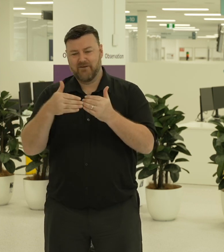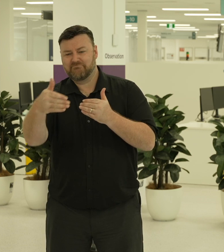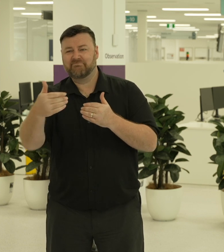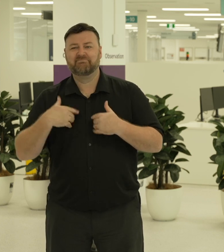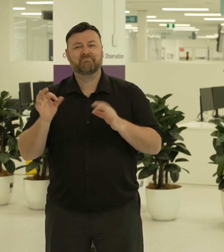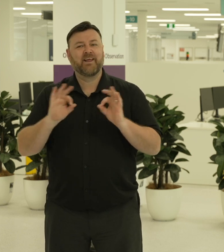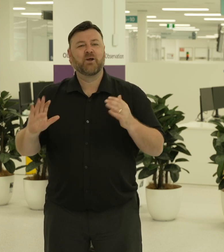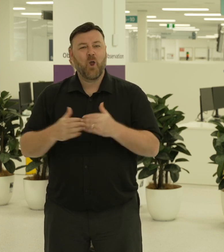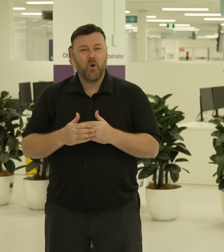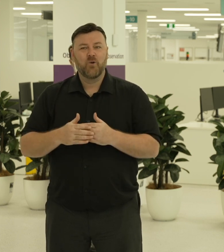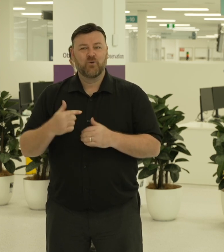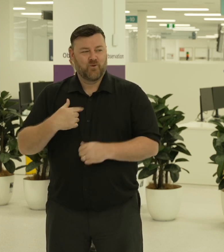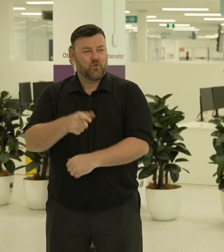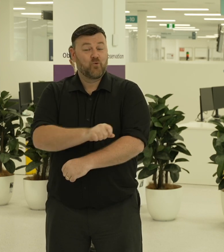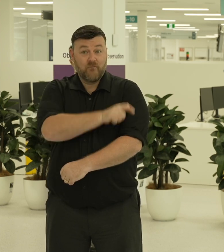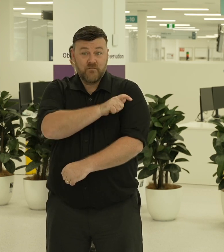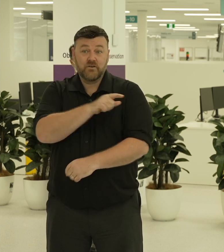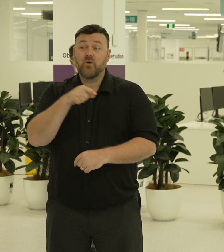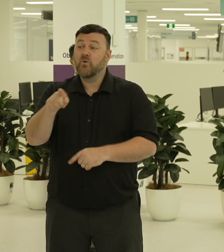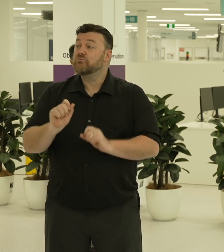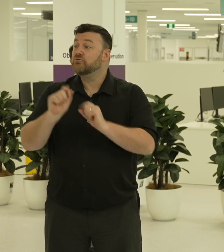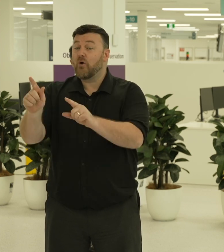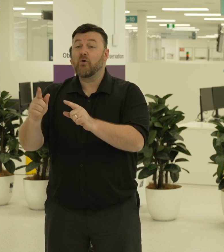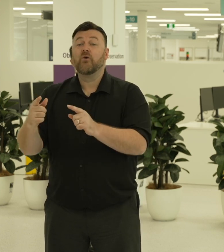through this period, if we all go out and get that booster shot,